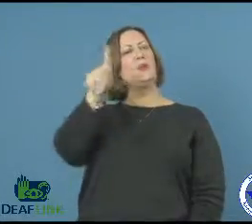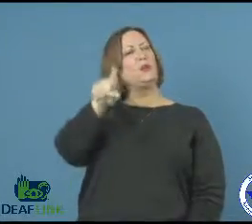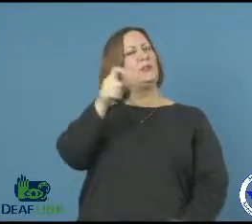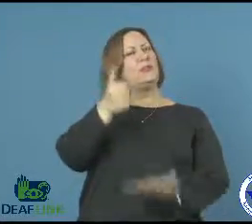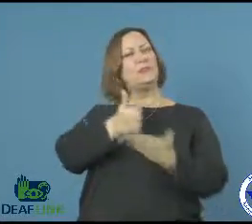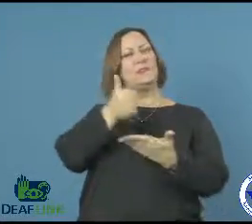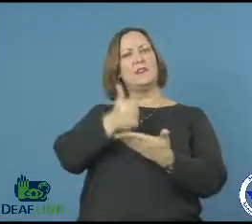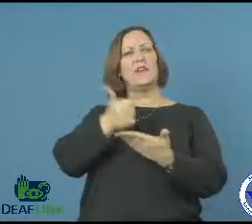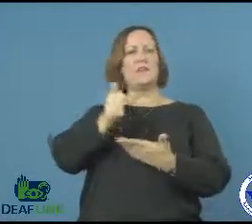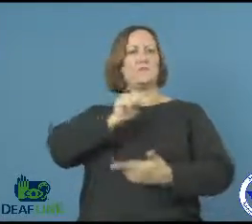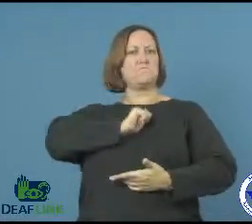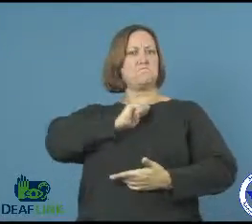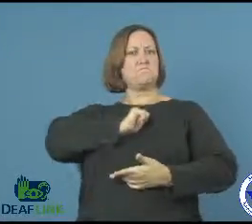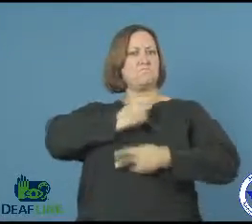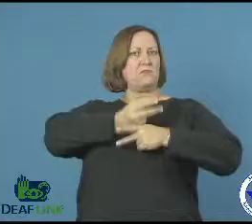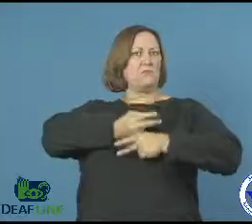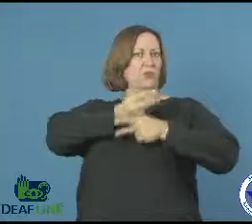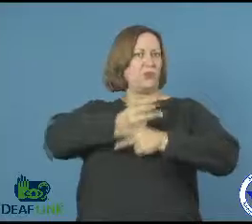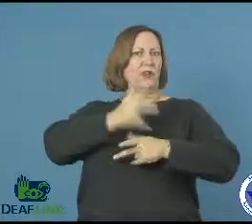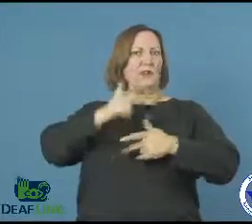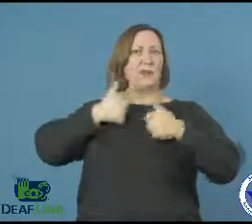Do you need assistance with personal care?